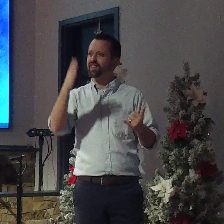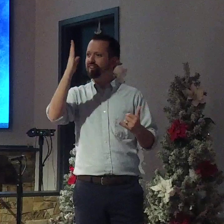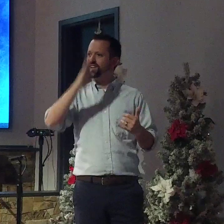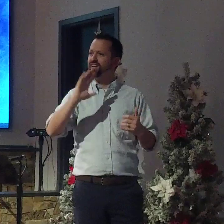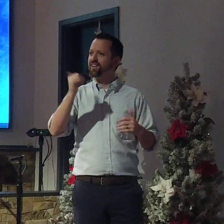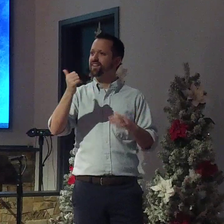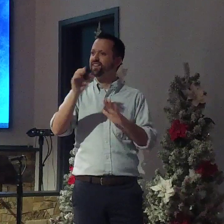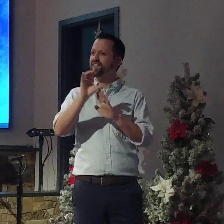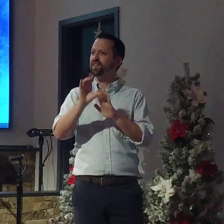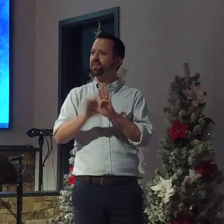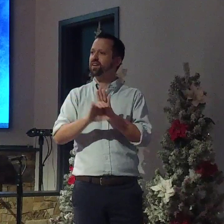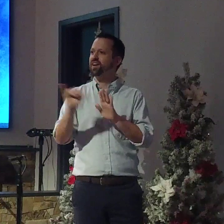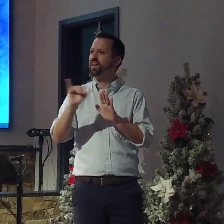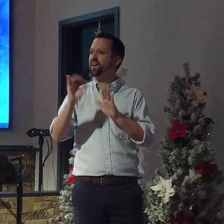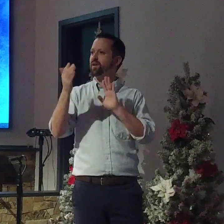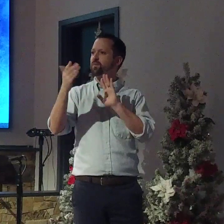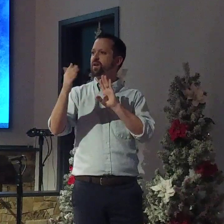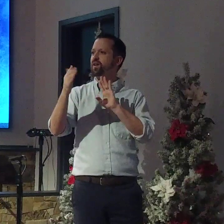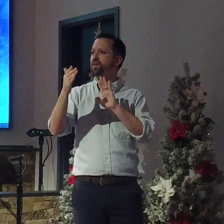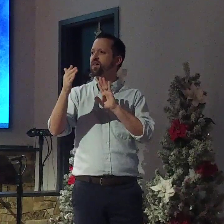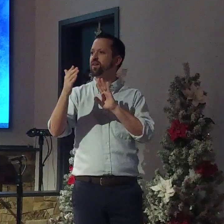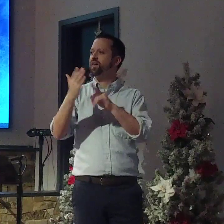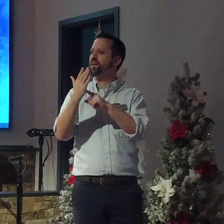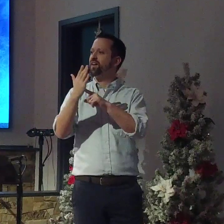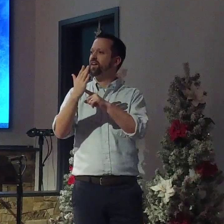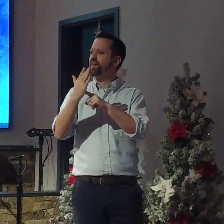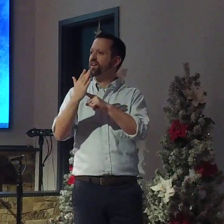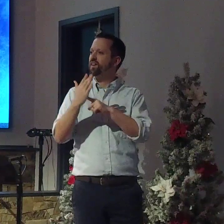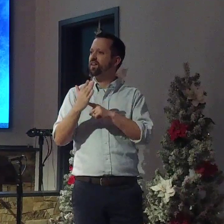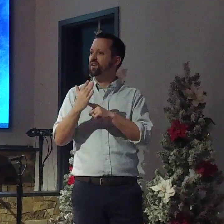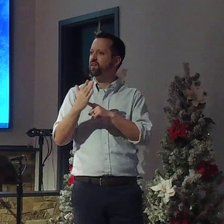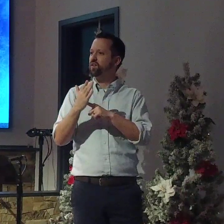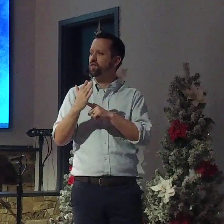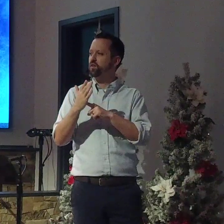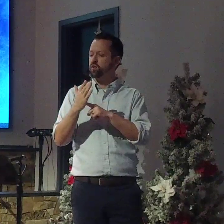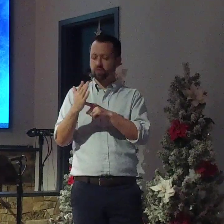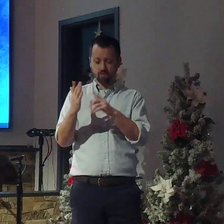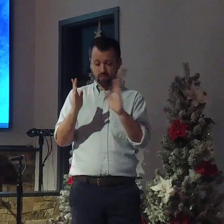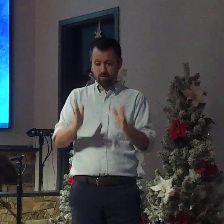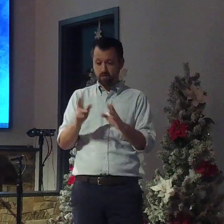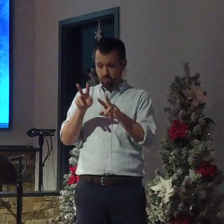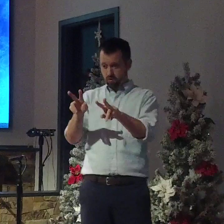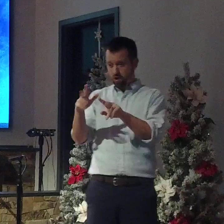a nose hair sticking out, or I forgot to wax my unibrow.